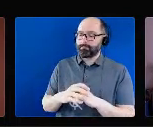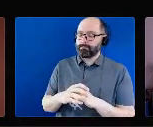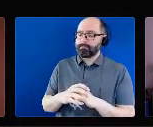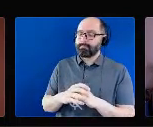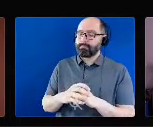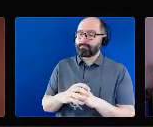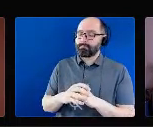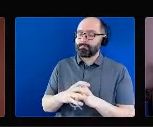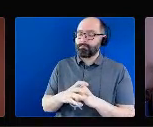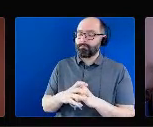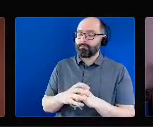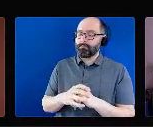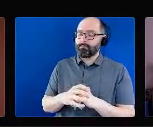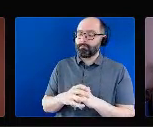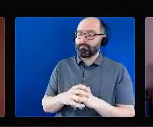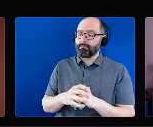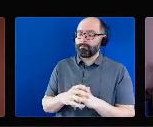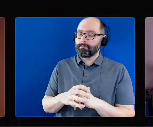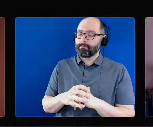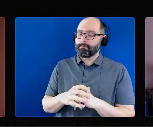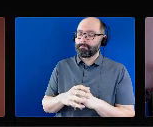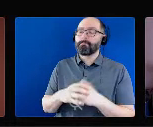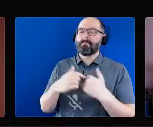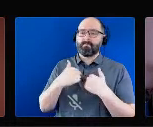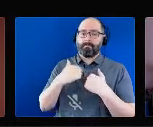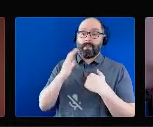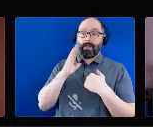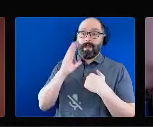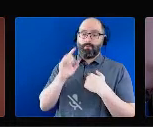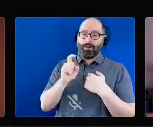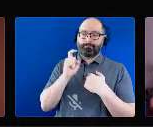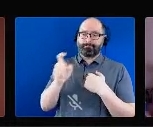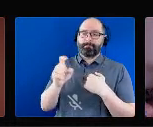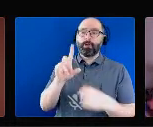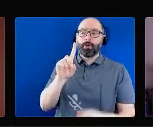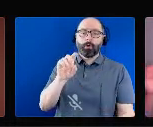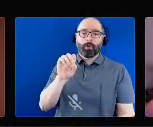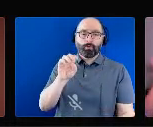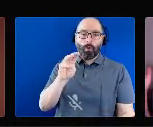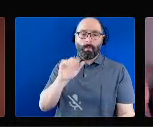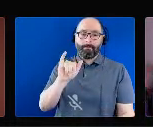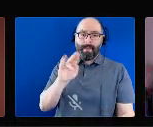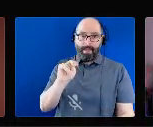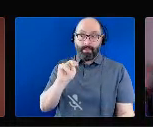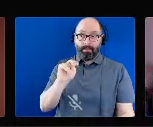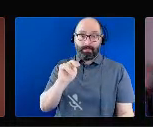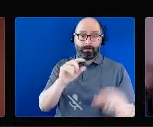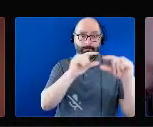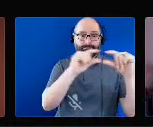take, I'm going to give you a domain with some number of subdomains